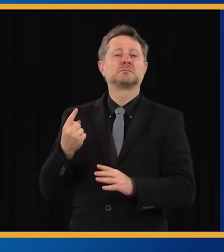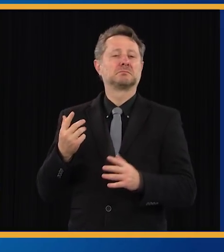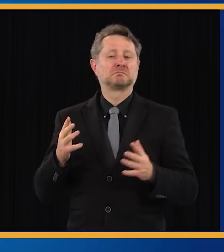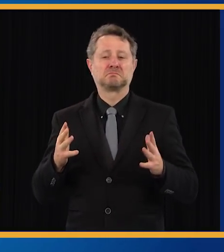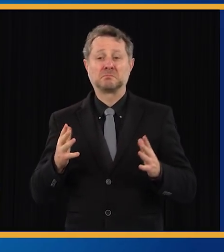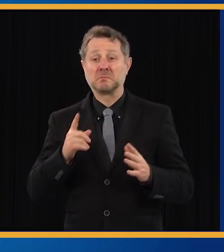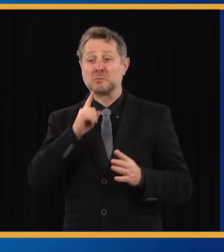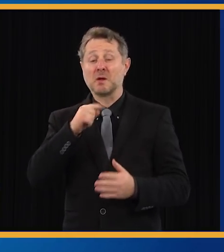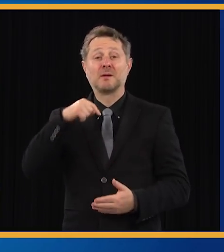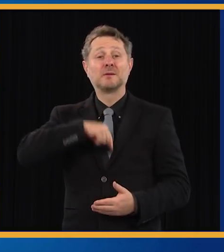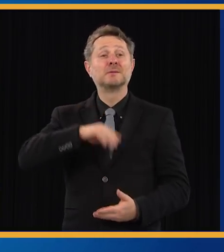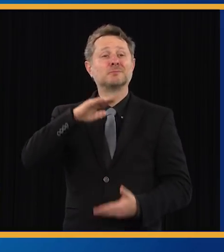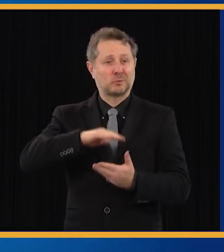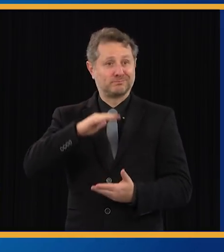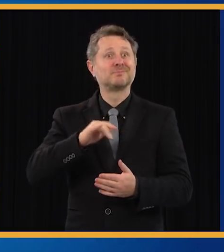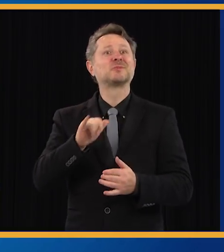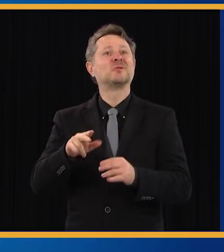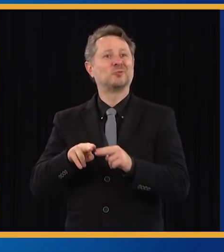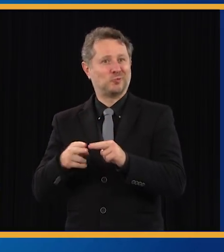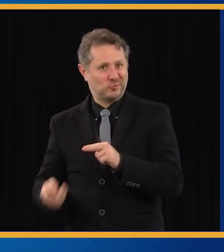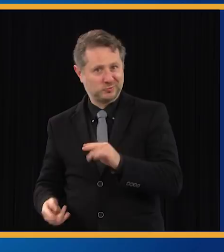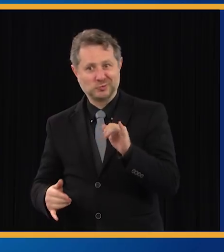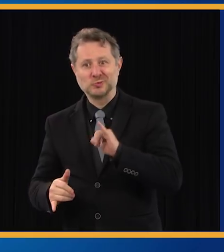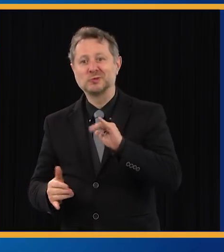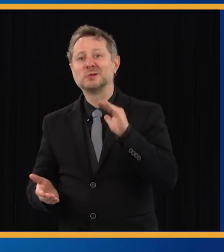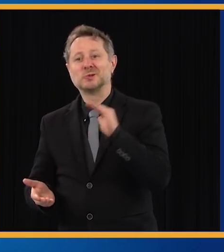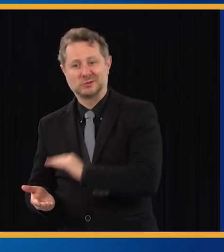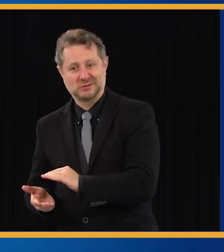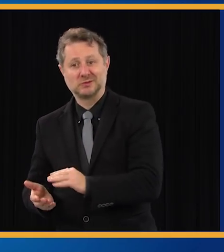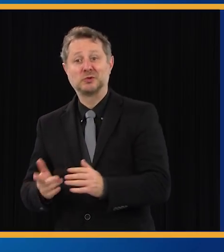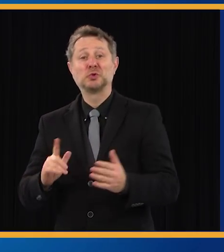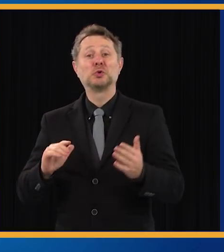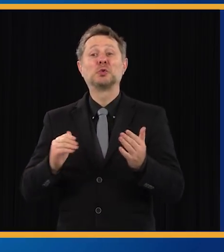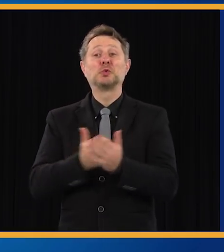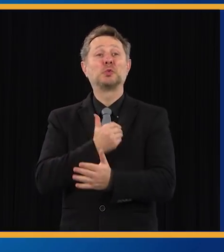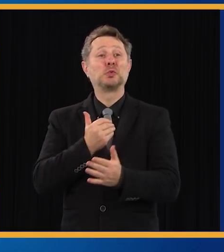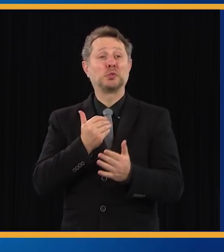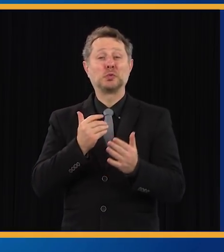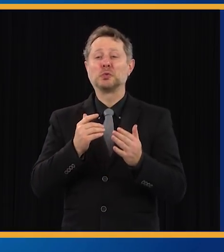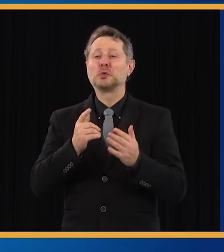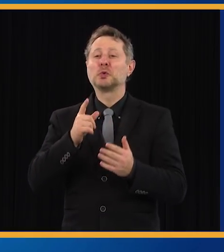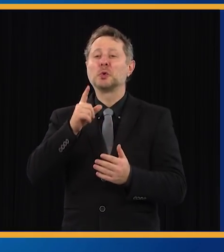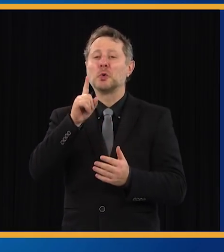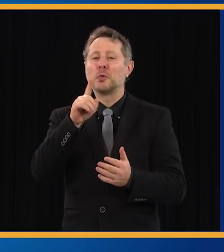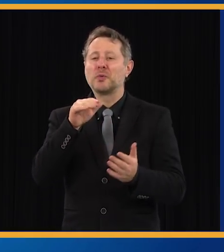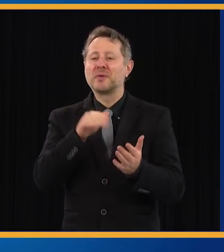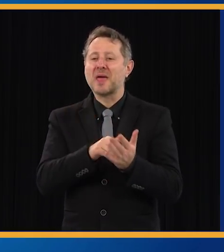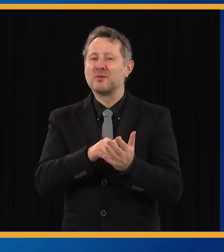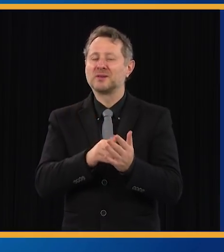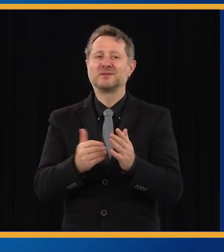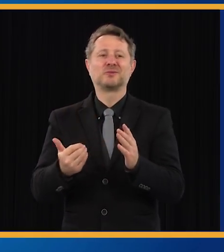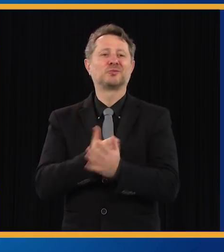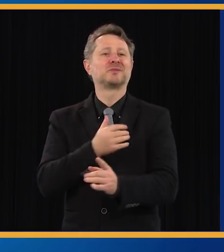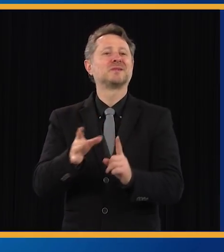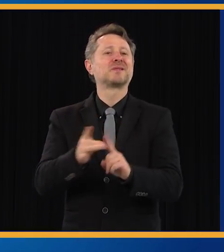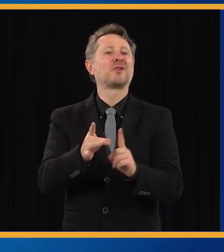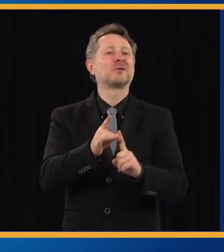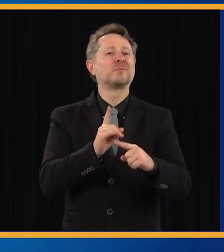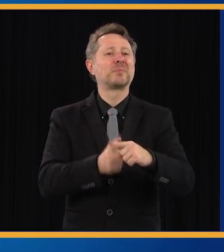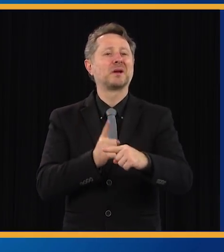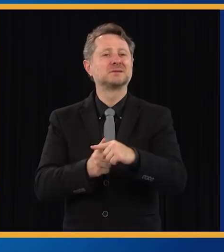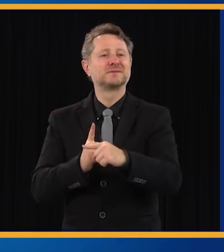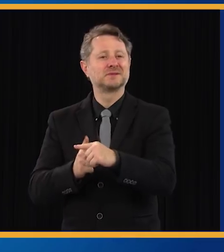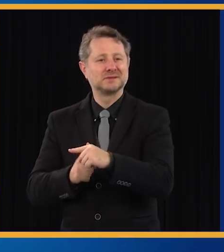down. Number of new cases, still 1,000 new COVID cases every day. Puts it in